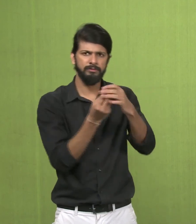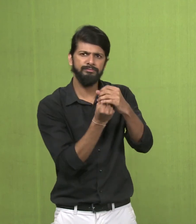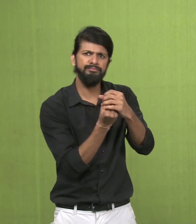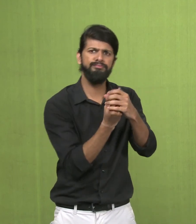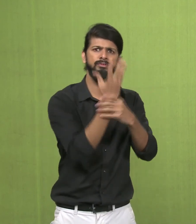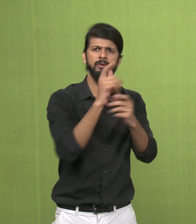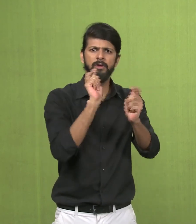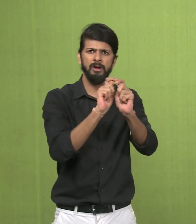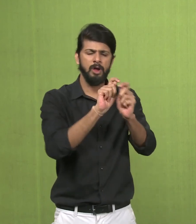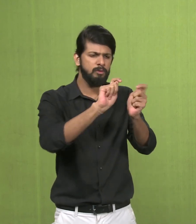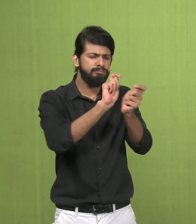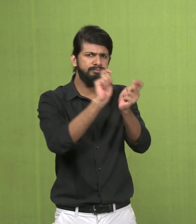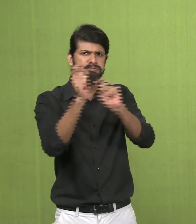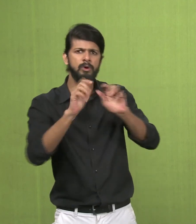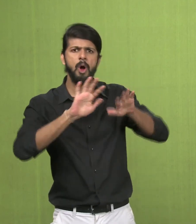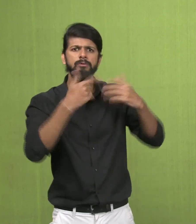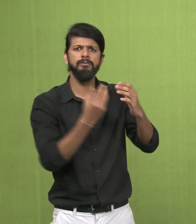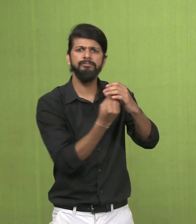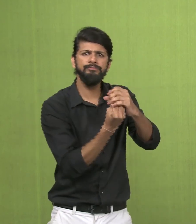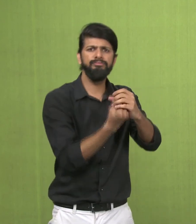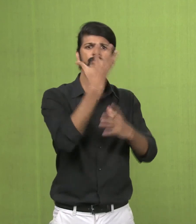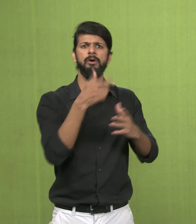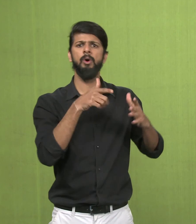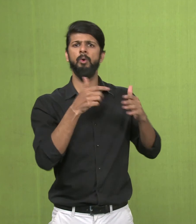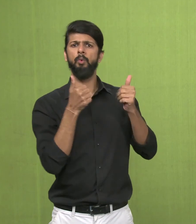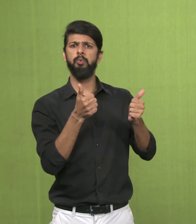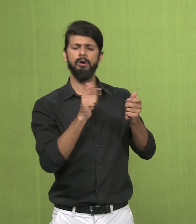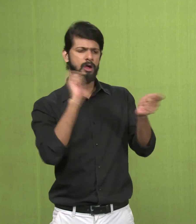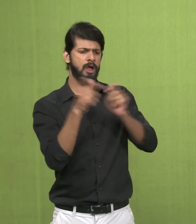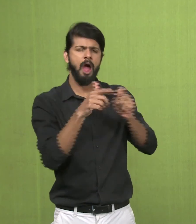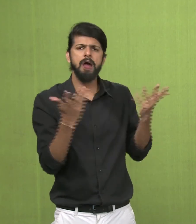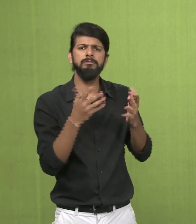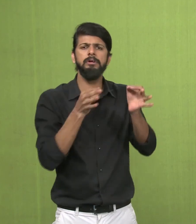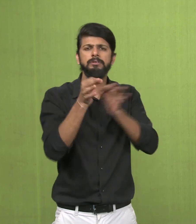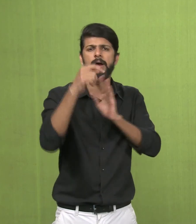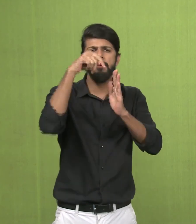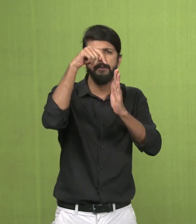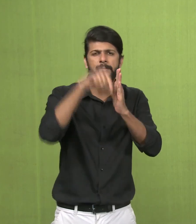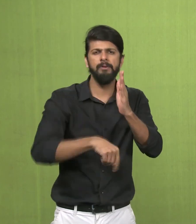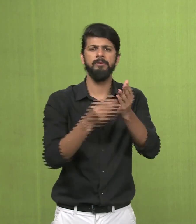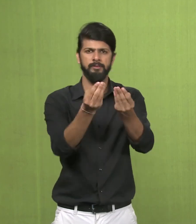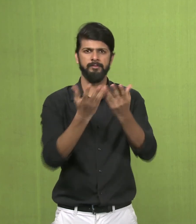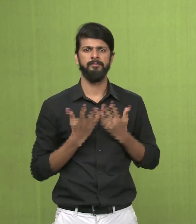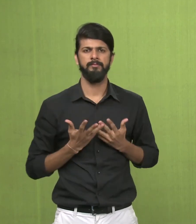how did the Gupta sculpture evolve their aesthetic understanding of sculpture?